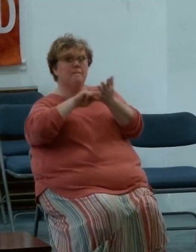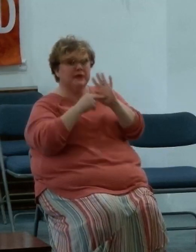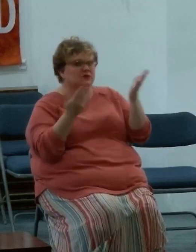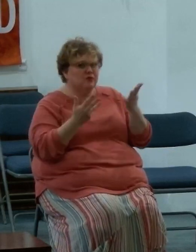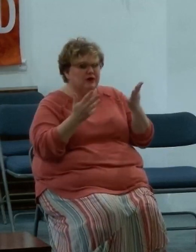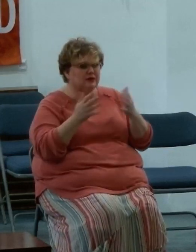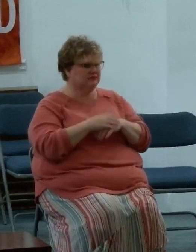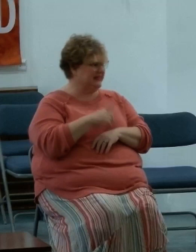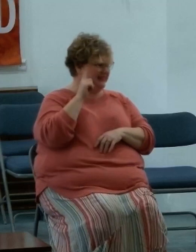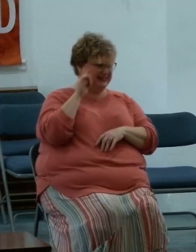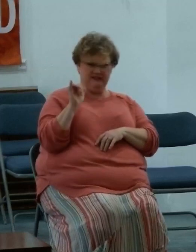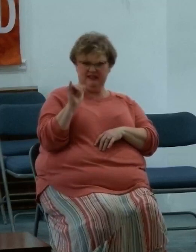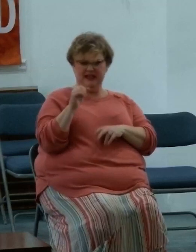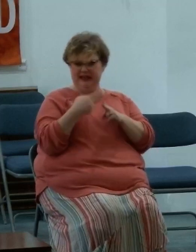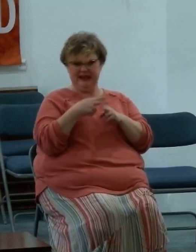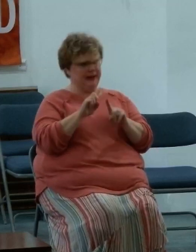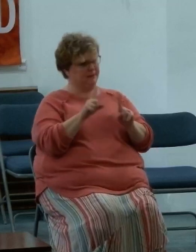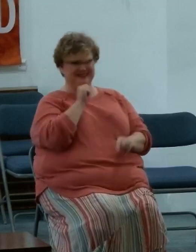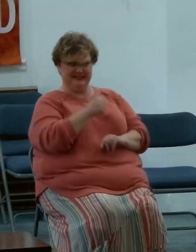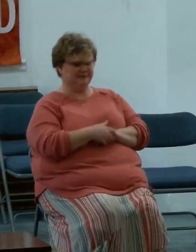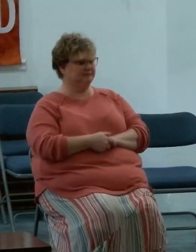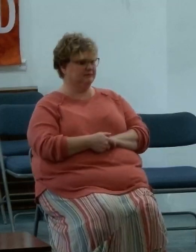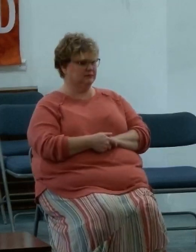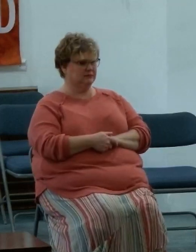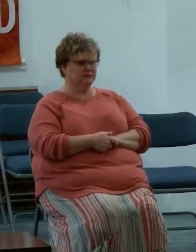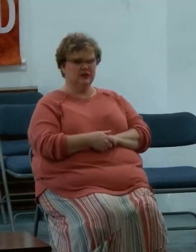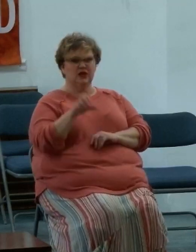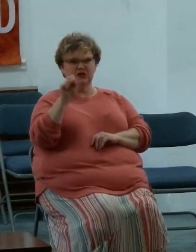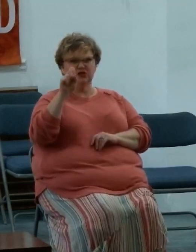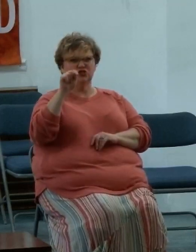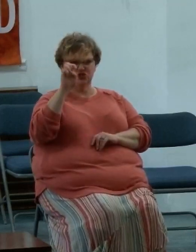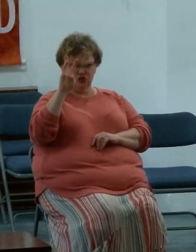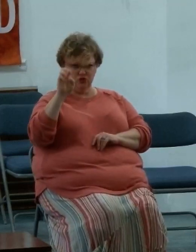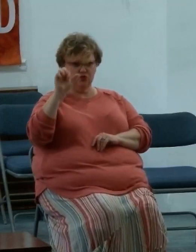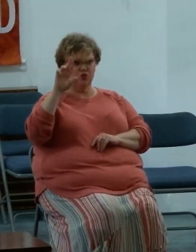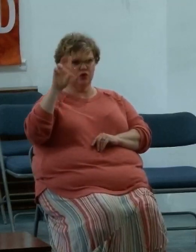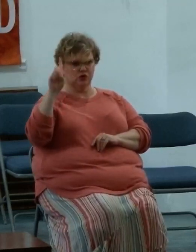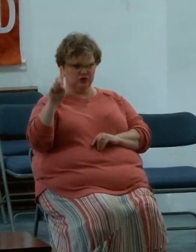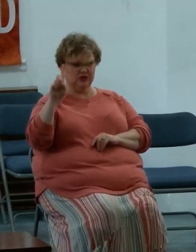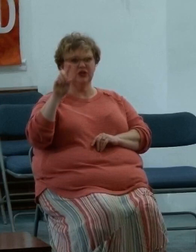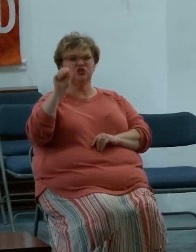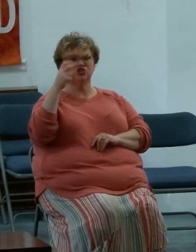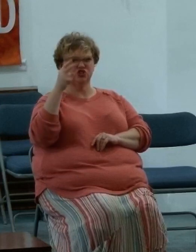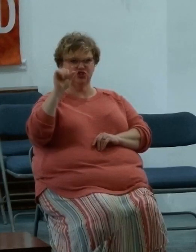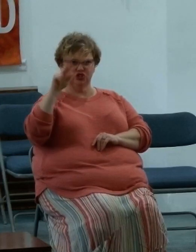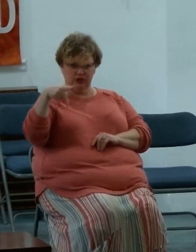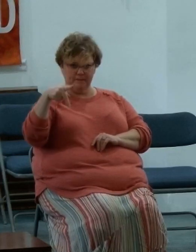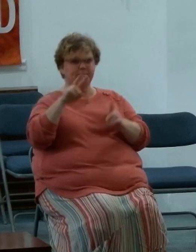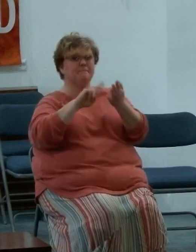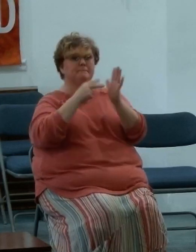Sounds like a name, but it's not. Yeah. But what stewardship means is that when God gives us something,